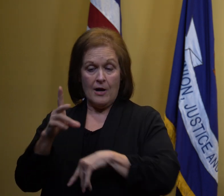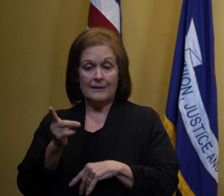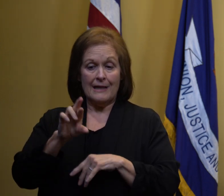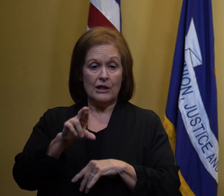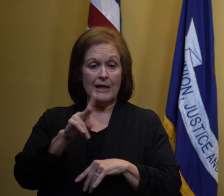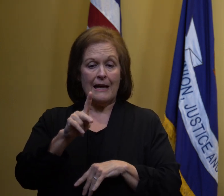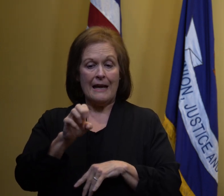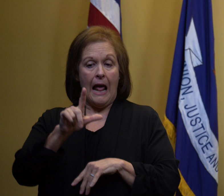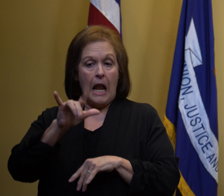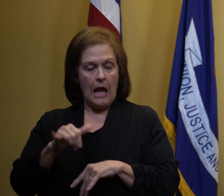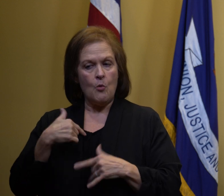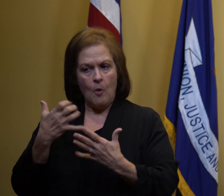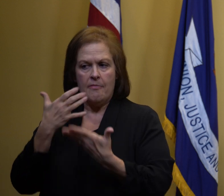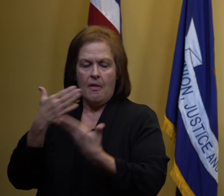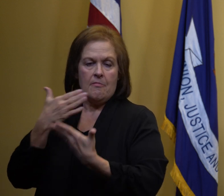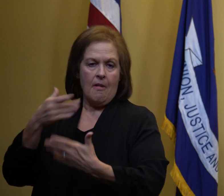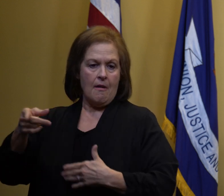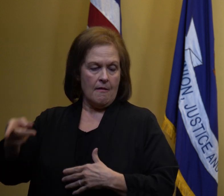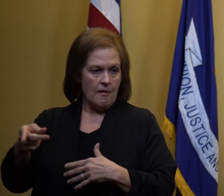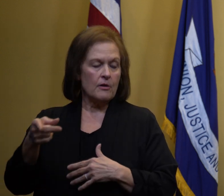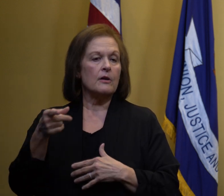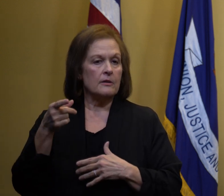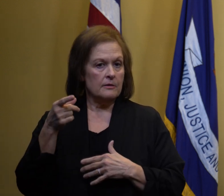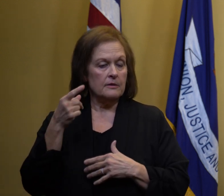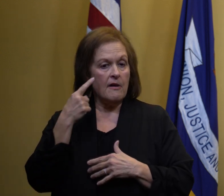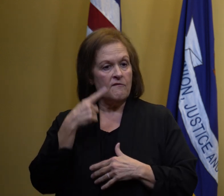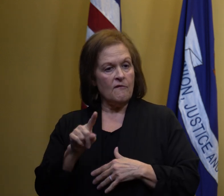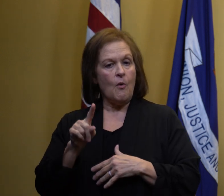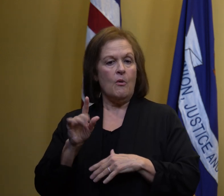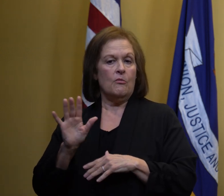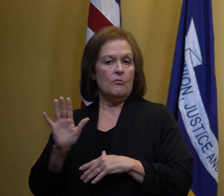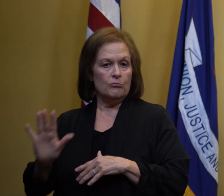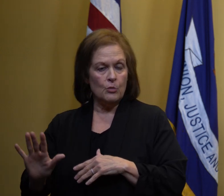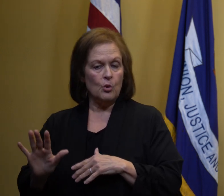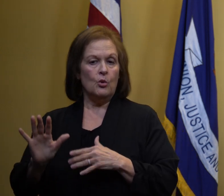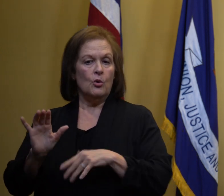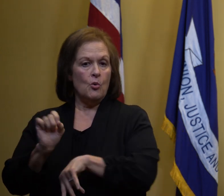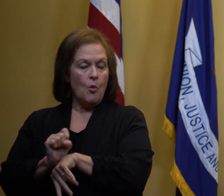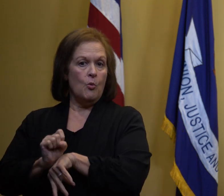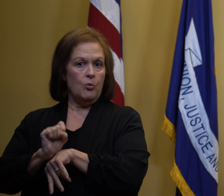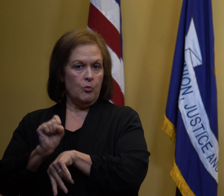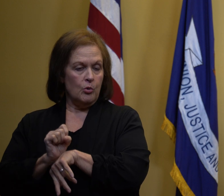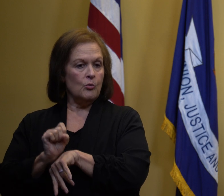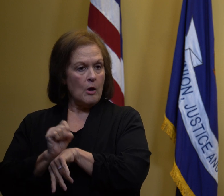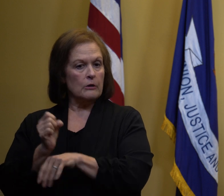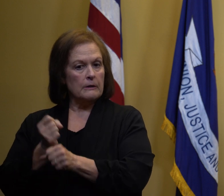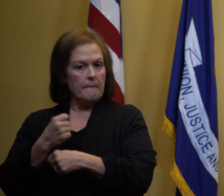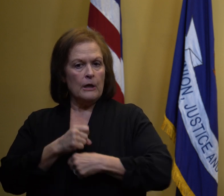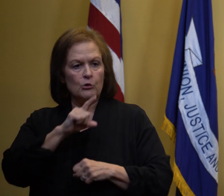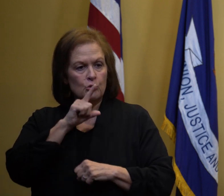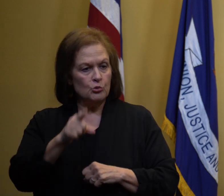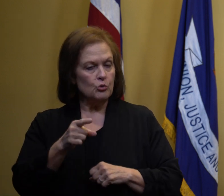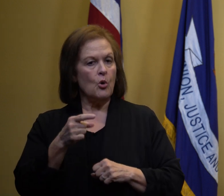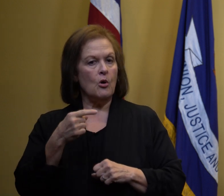Dr. Kelly. Just wanting to thank her publicly once again for her steadfast leadership and just making sure that